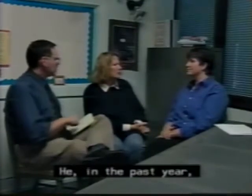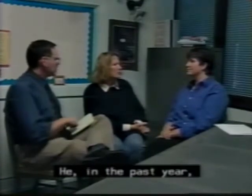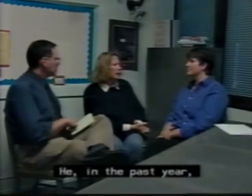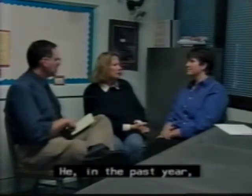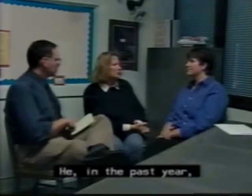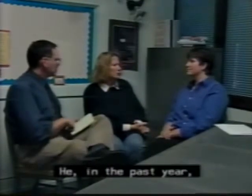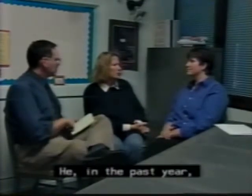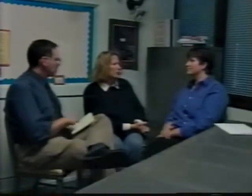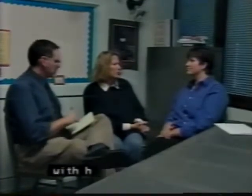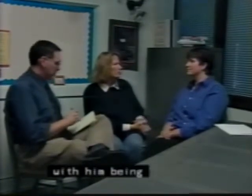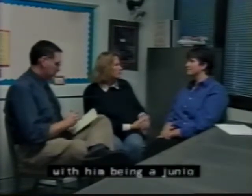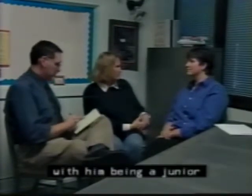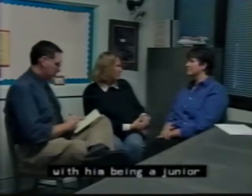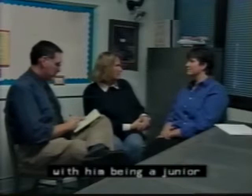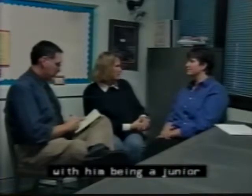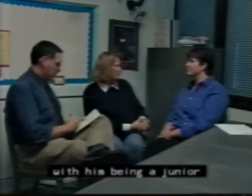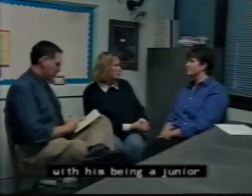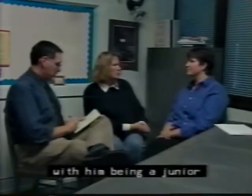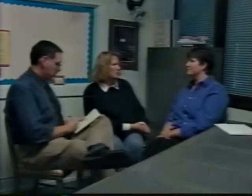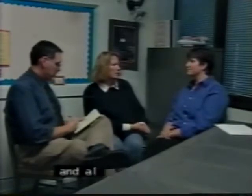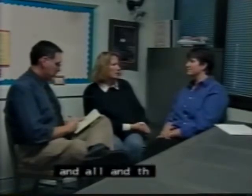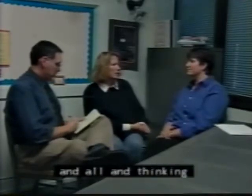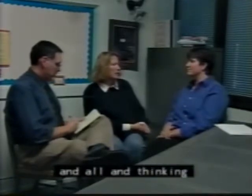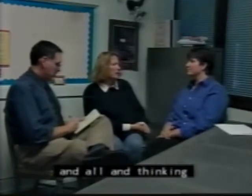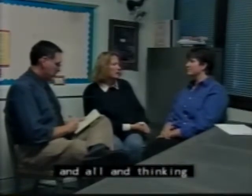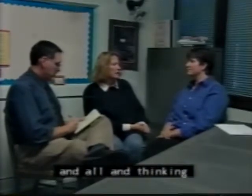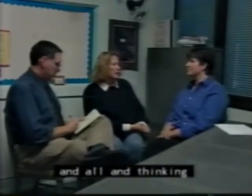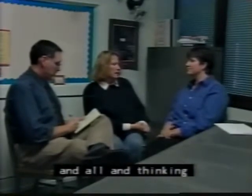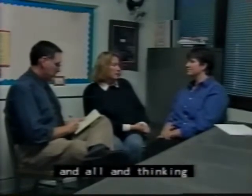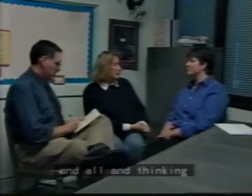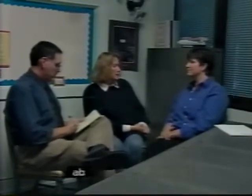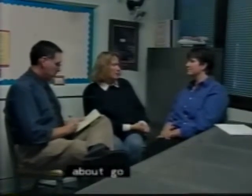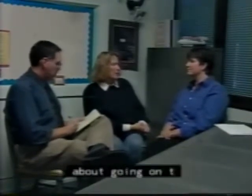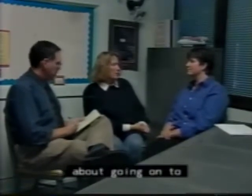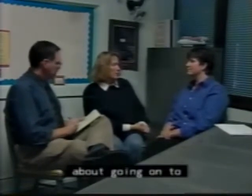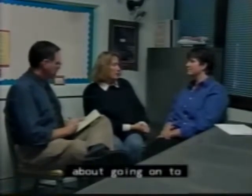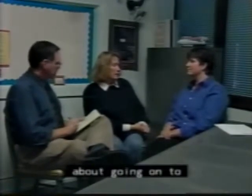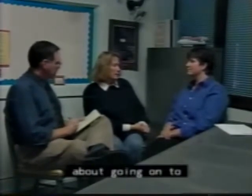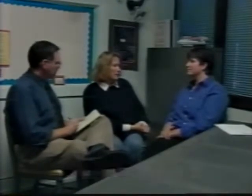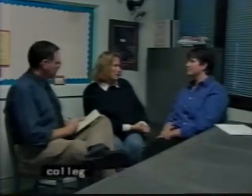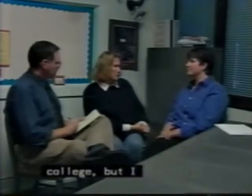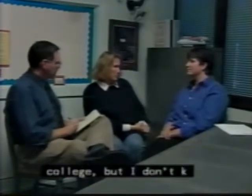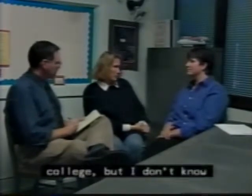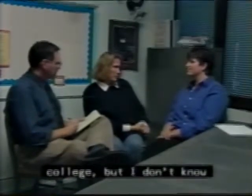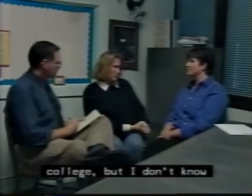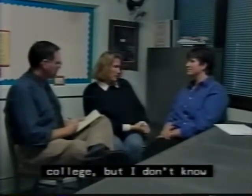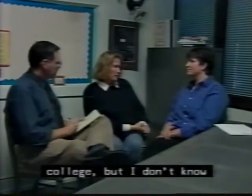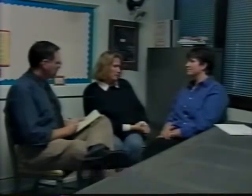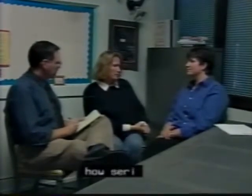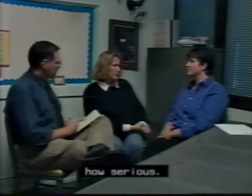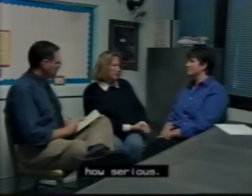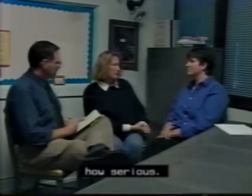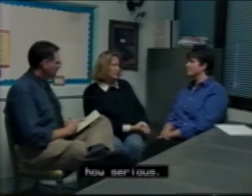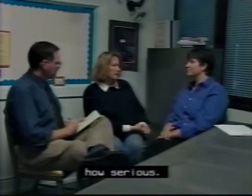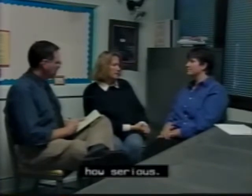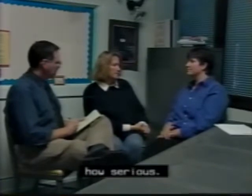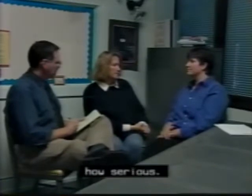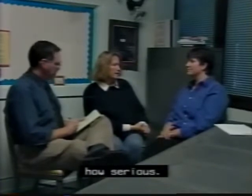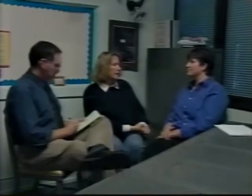the past year, I know with him being a junior and all, and thinking about going on to college, but I don't know how serious, he